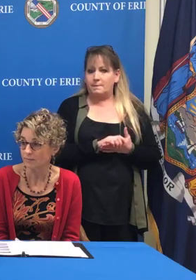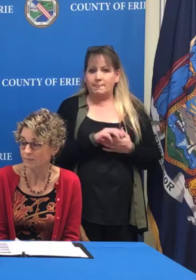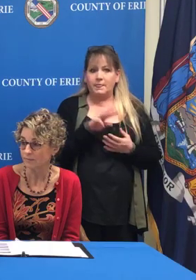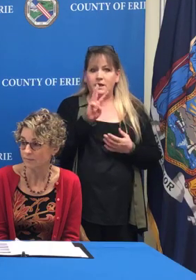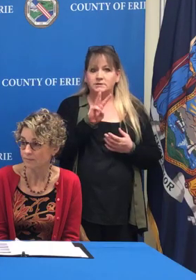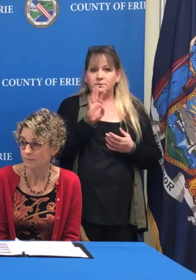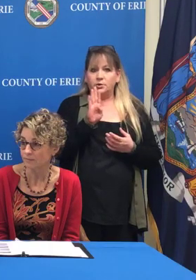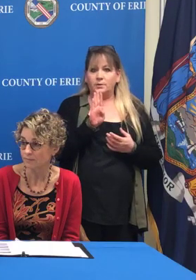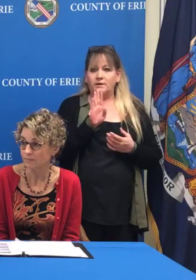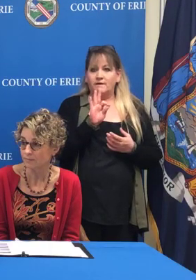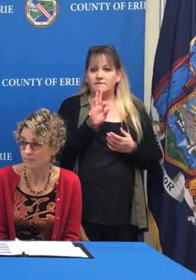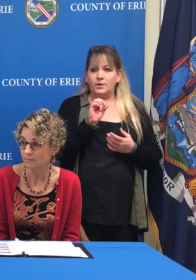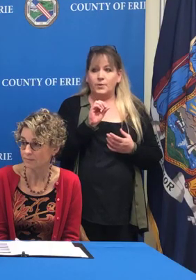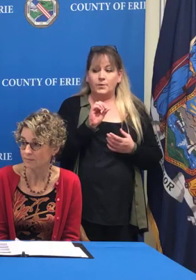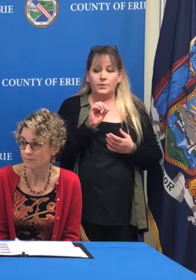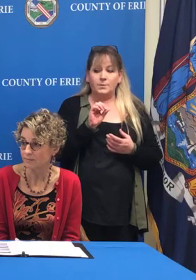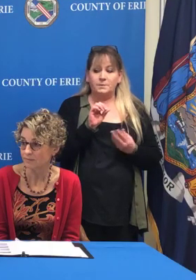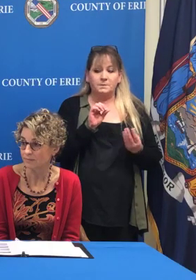WBFO?